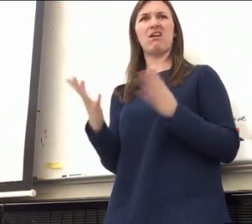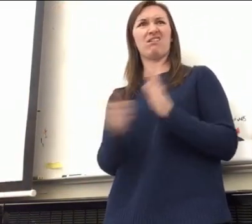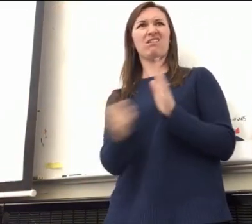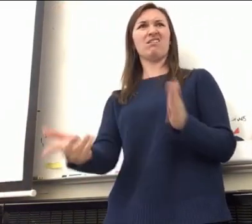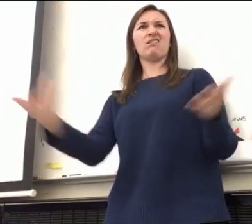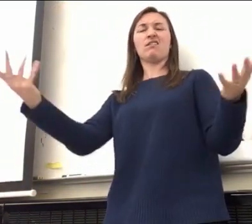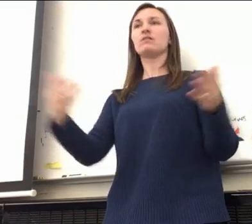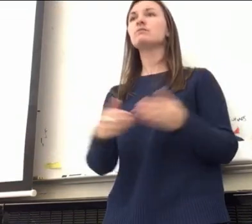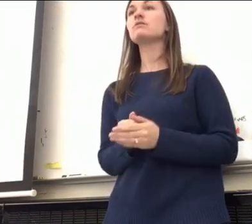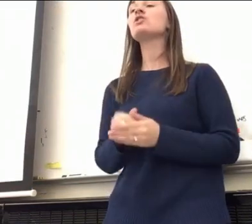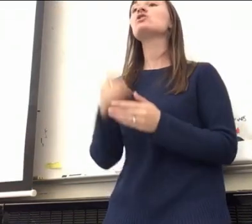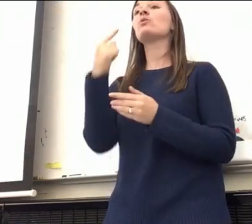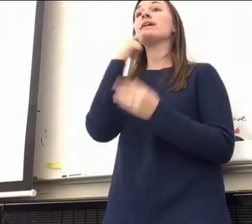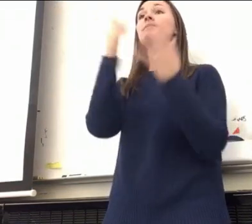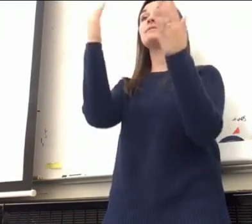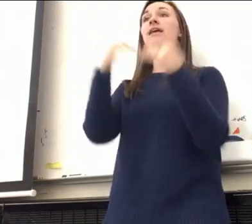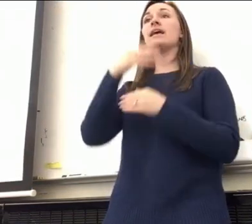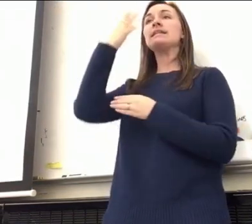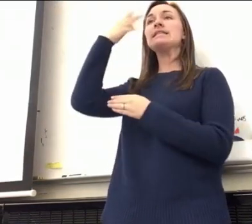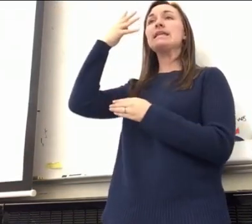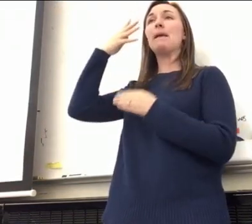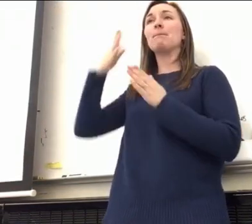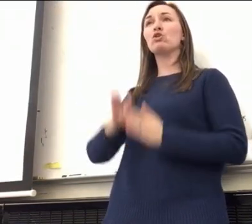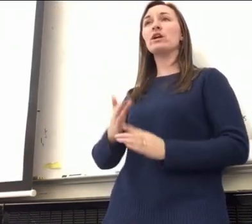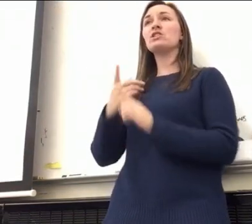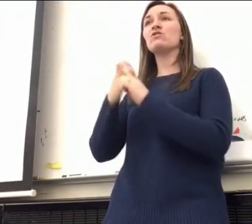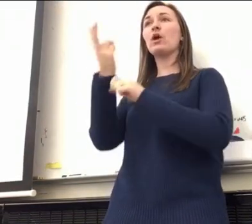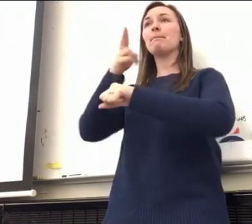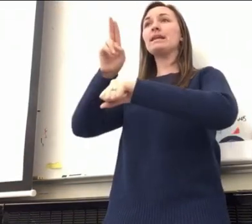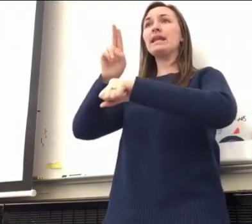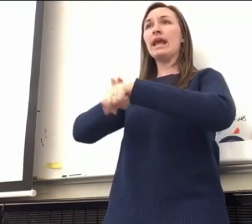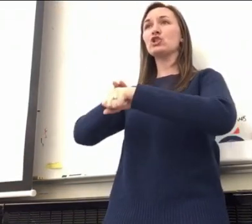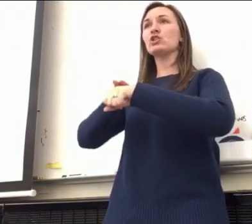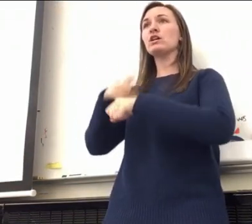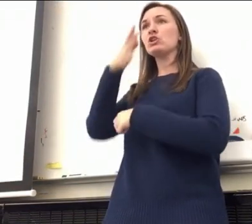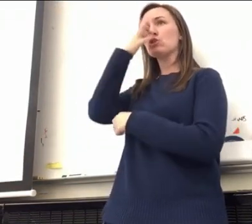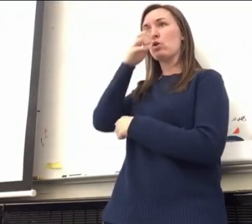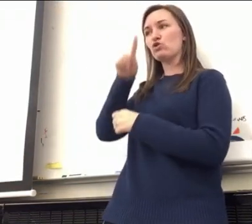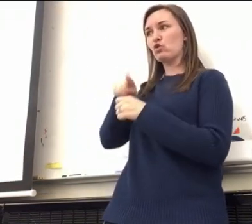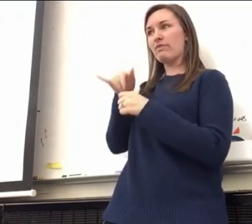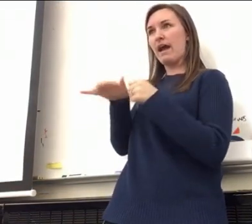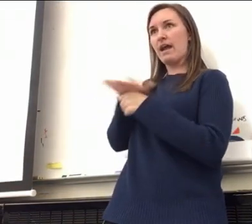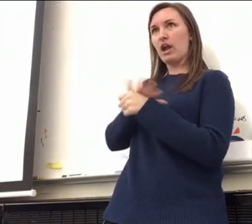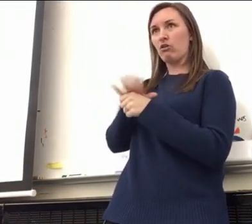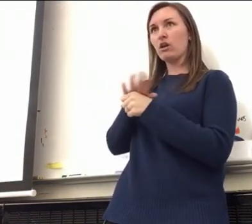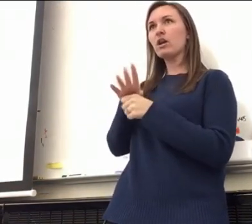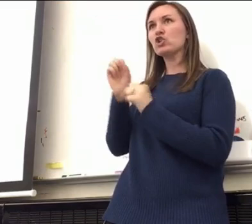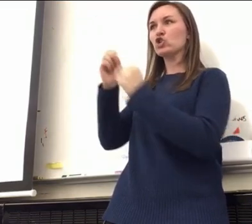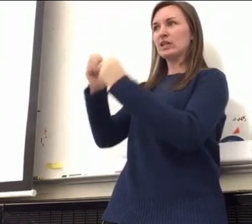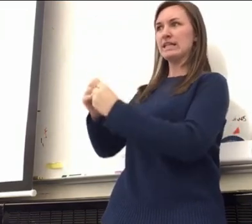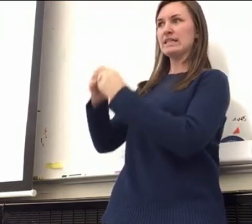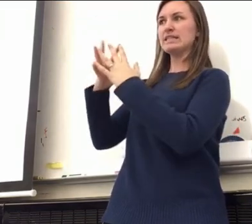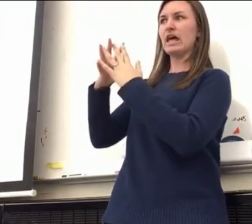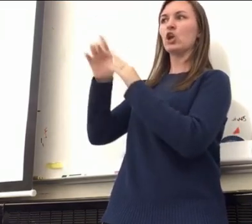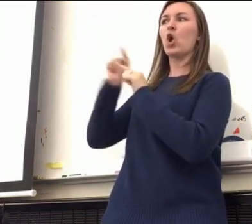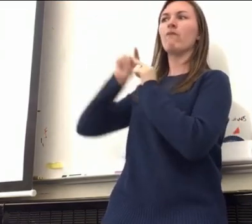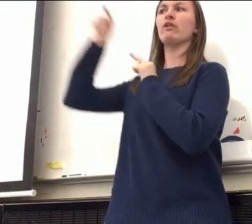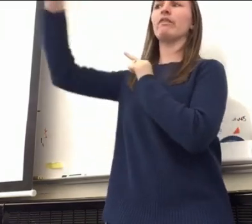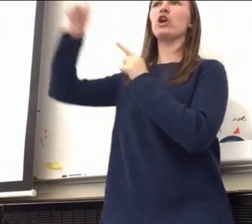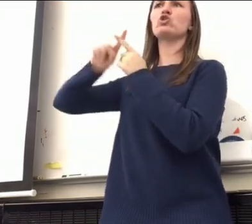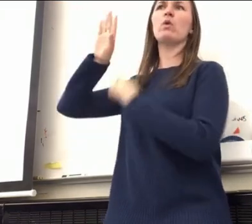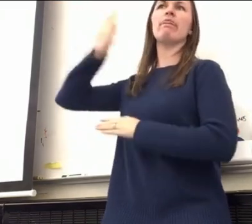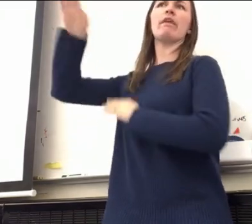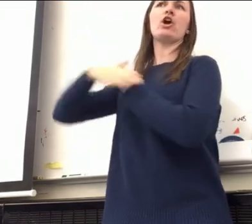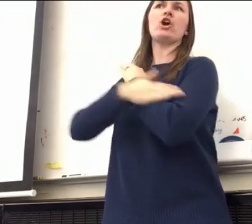says, immigrants from nations bordering on this republic shall settle in the states or territory adjacent to their own